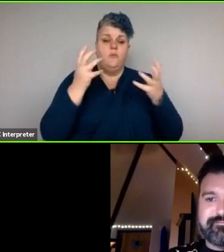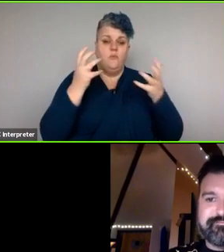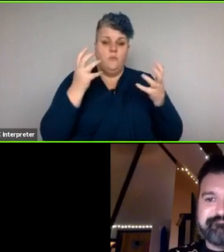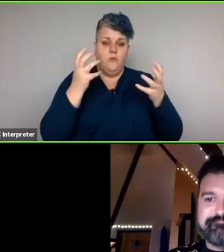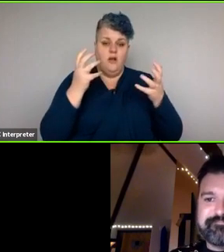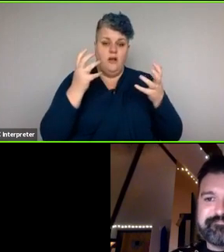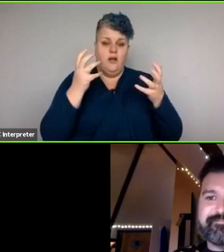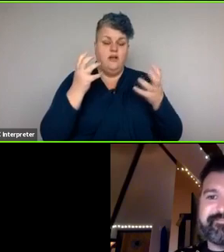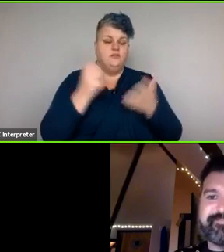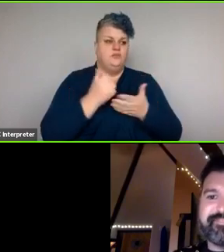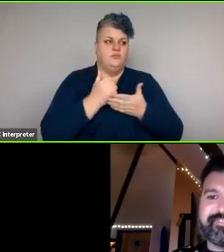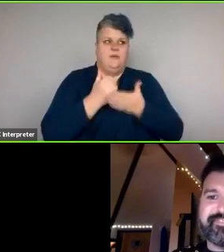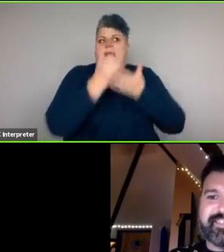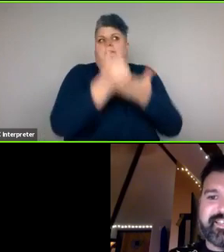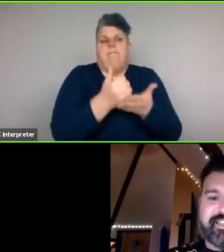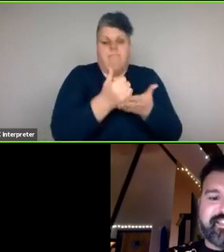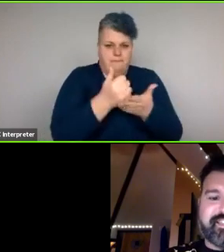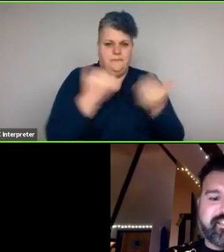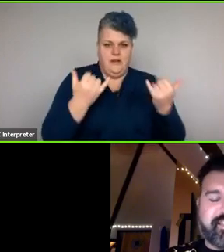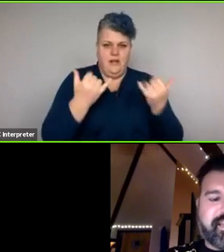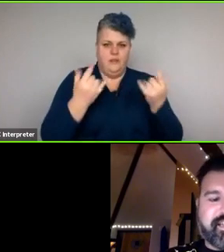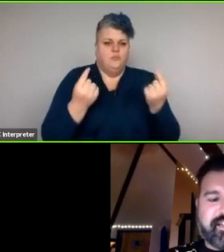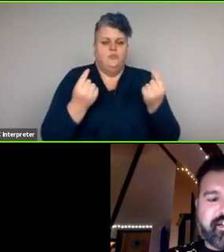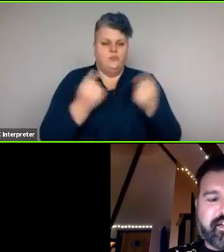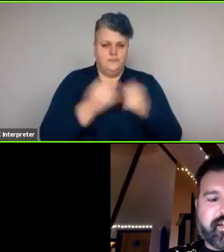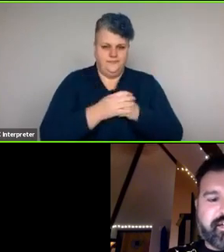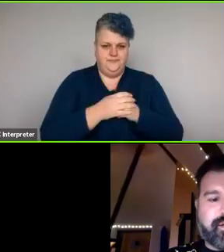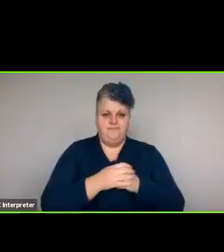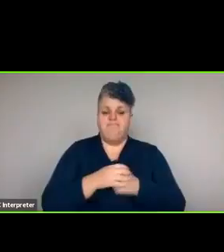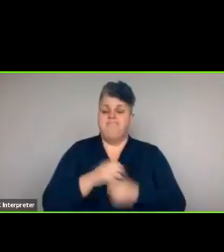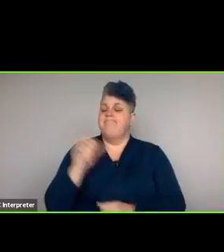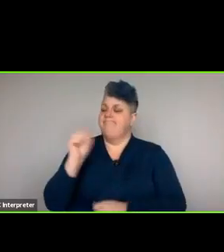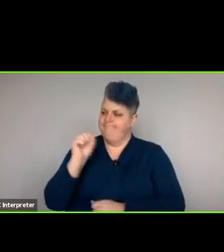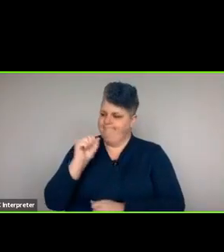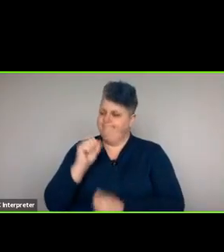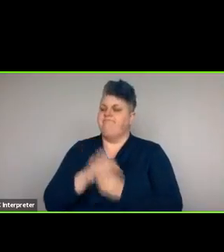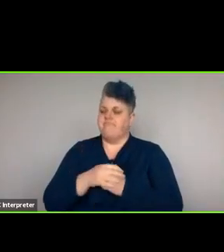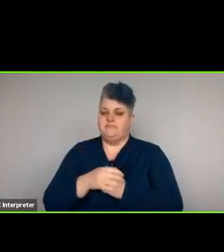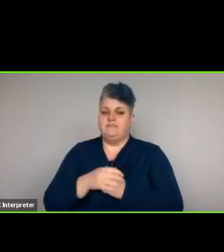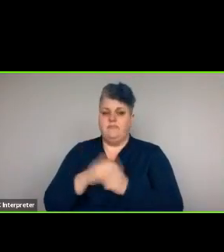be helpful at this time. Yeah, my first message is that